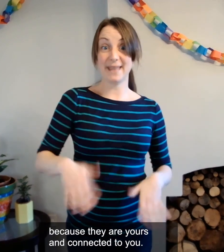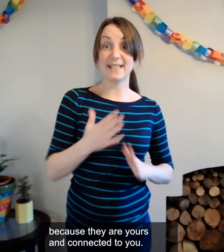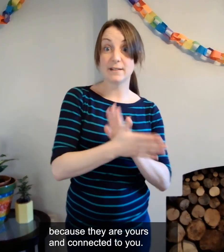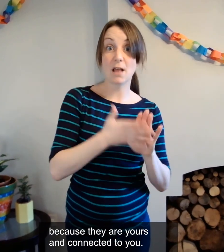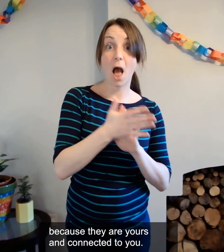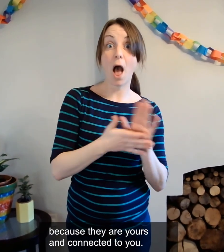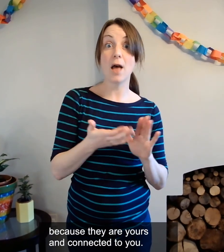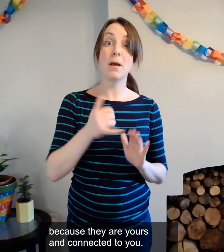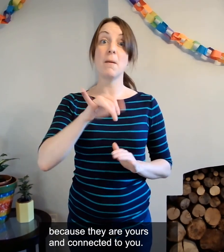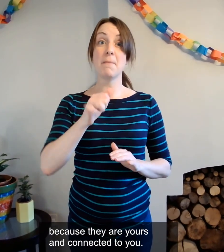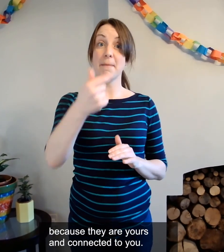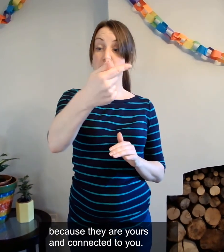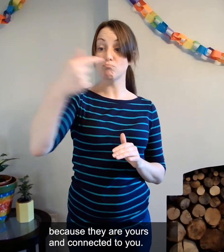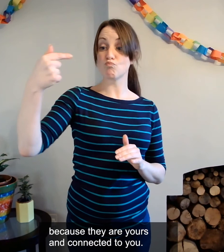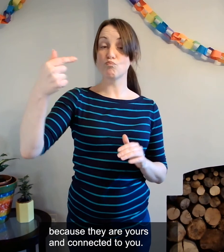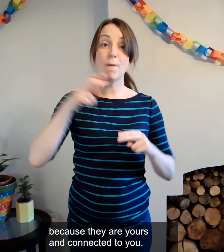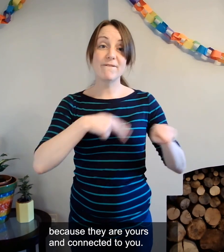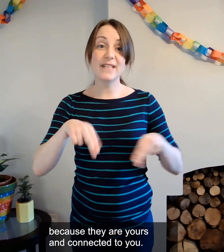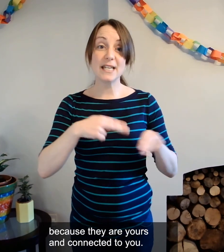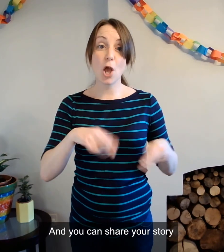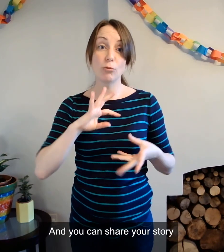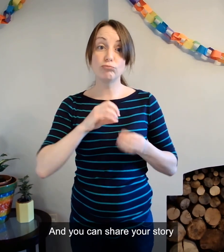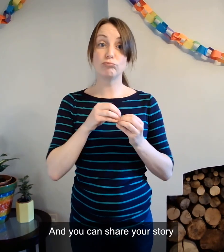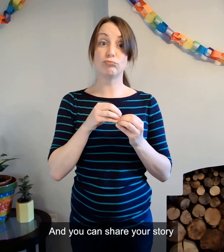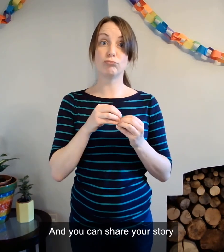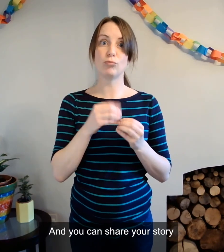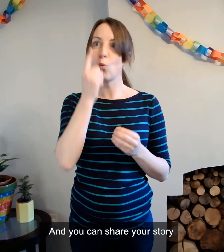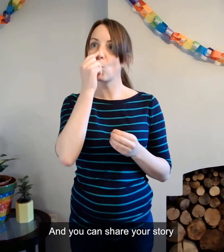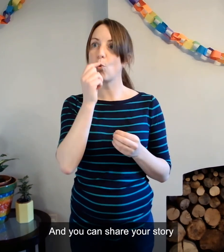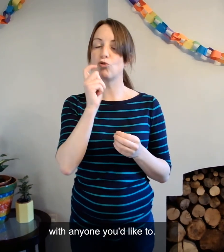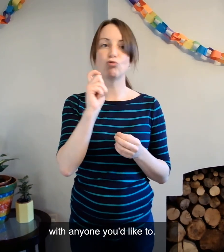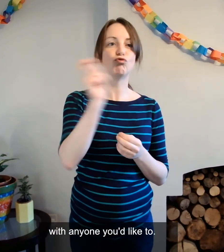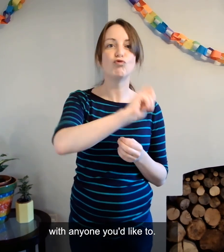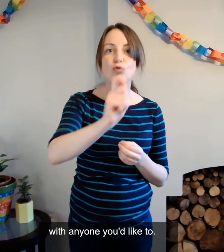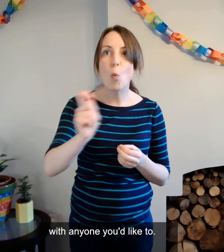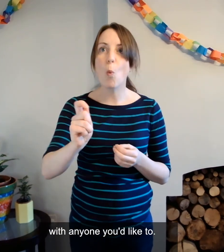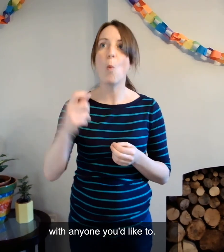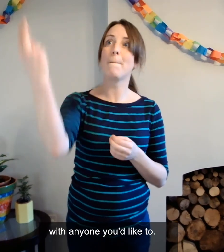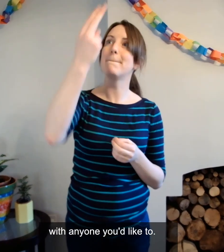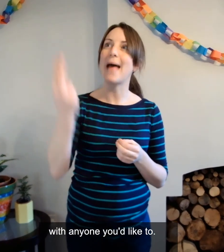are yours and connected to you, and you can share your story with anyone you'd like to.